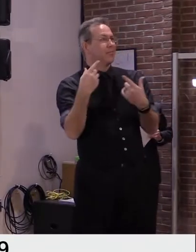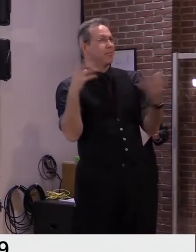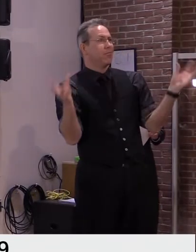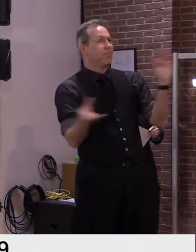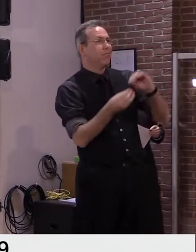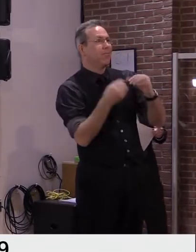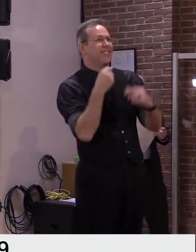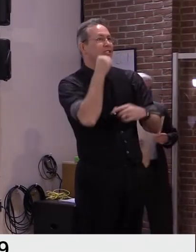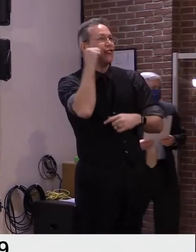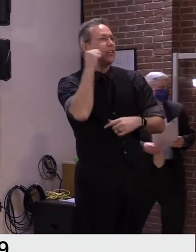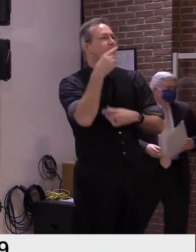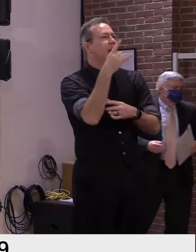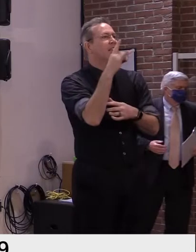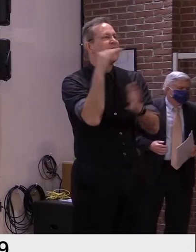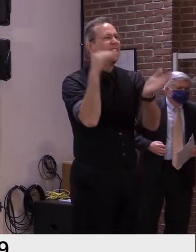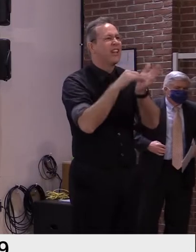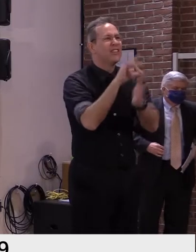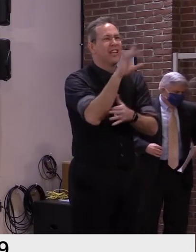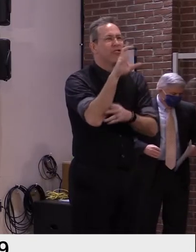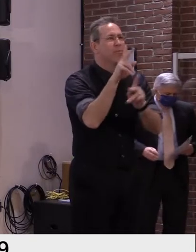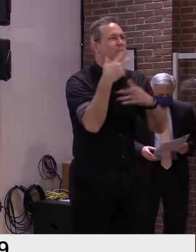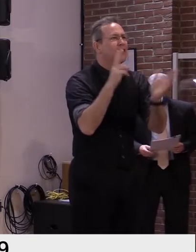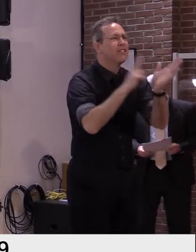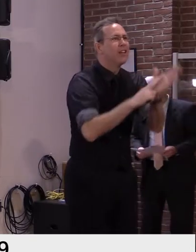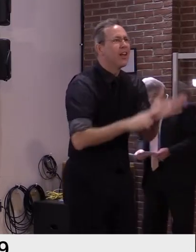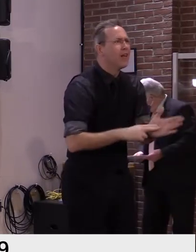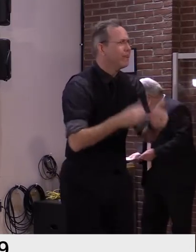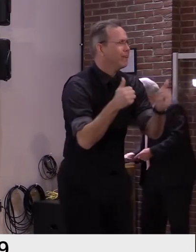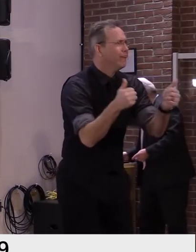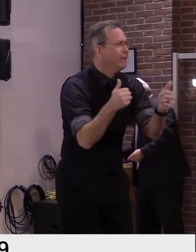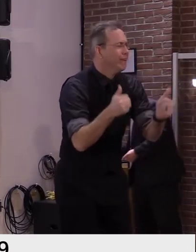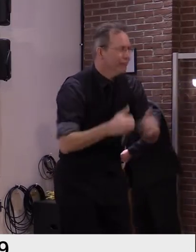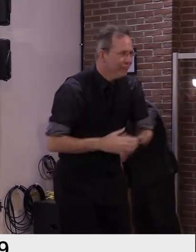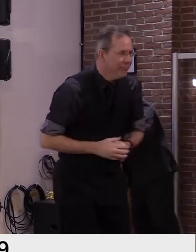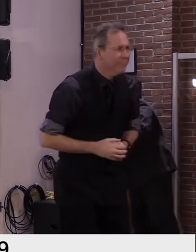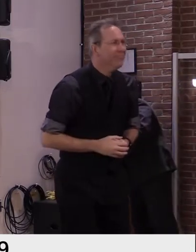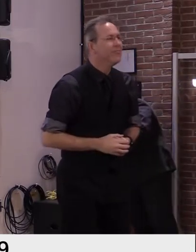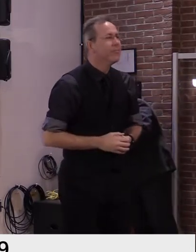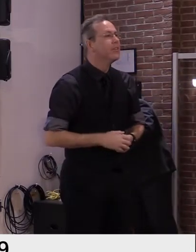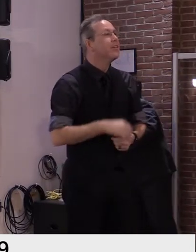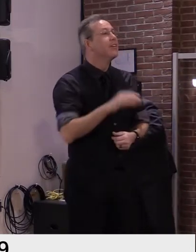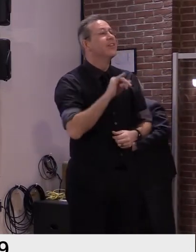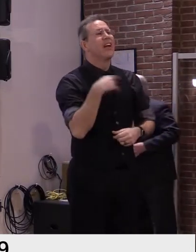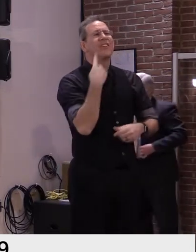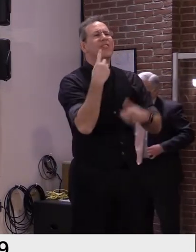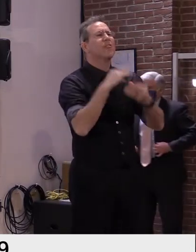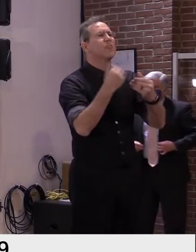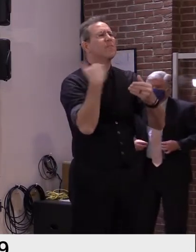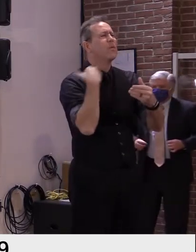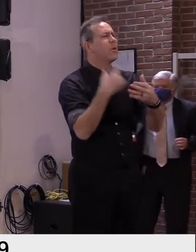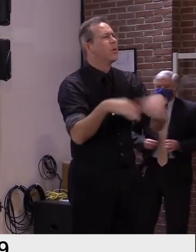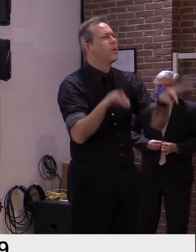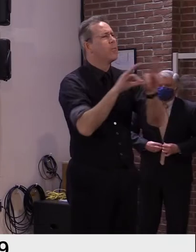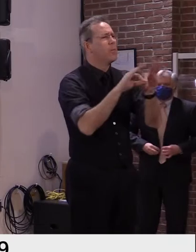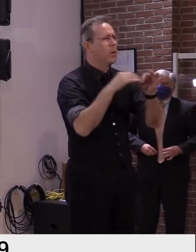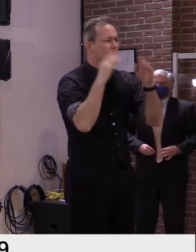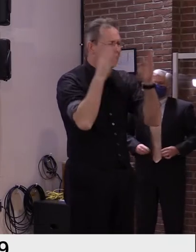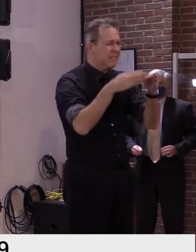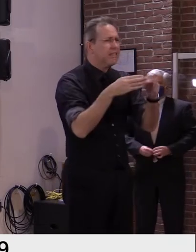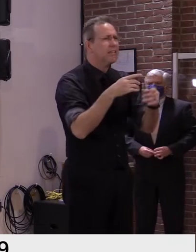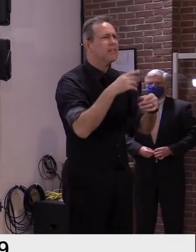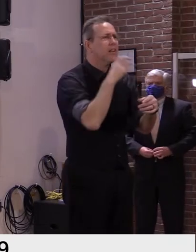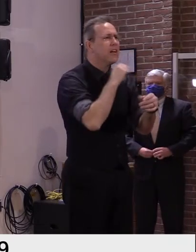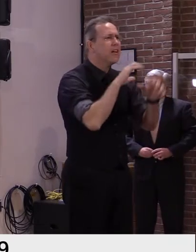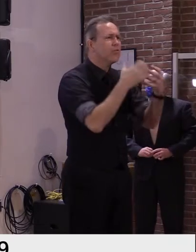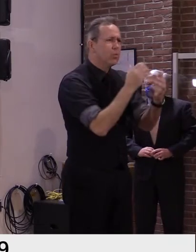18,600 had signed up. As we've said, after completing this age band, we'll next start vaccinating people with